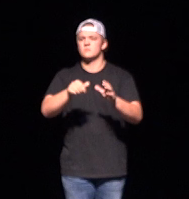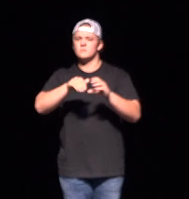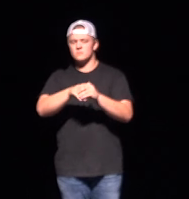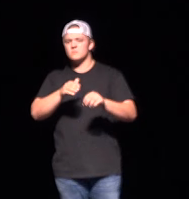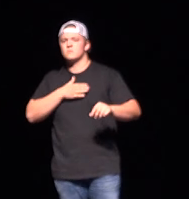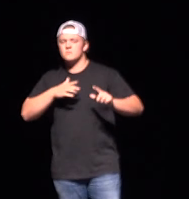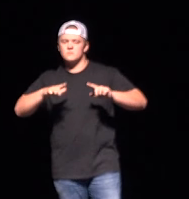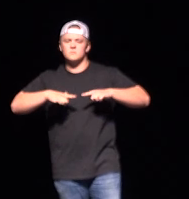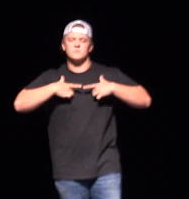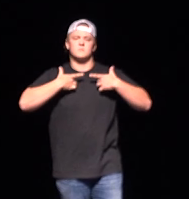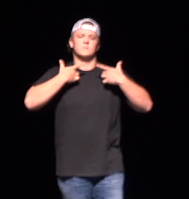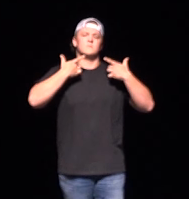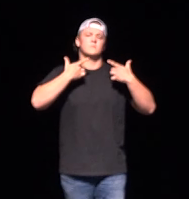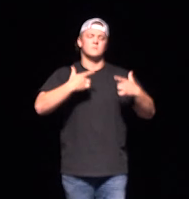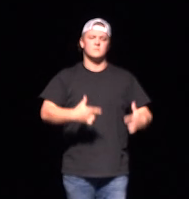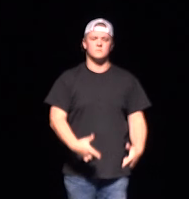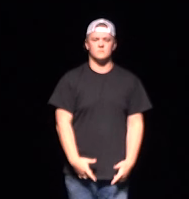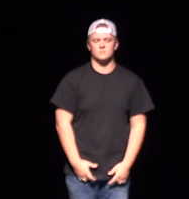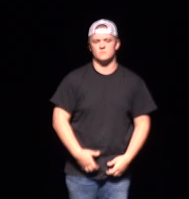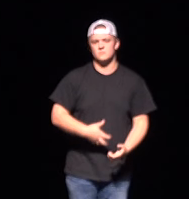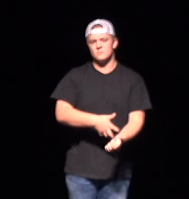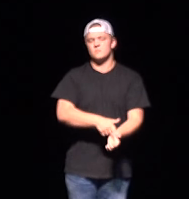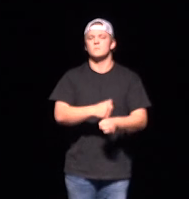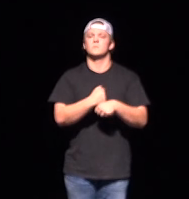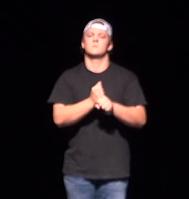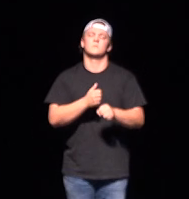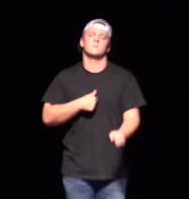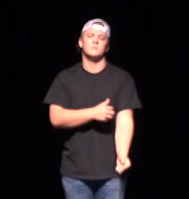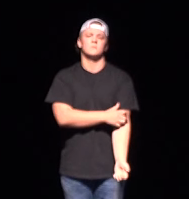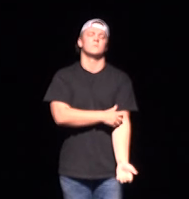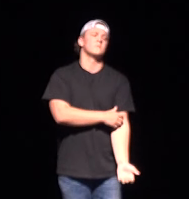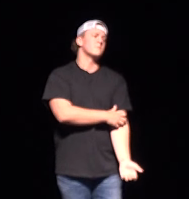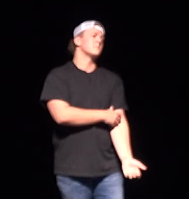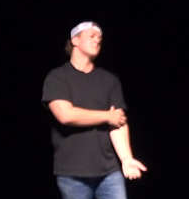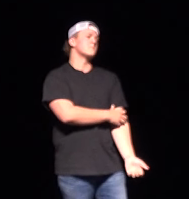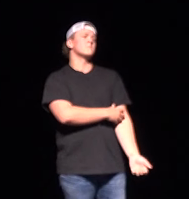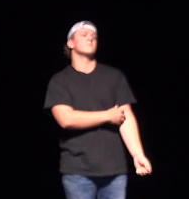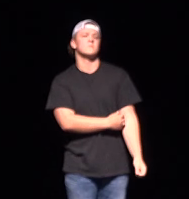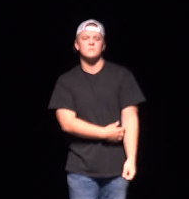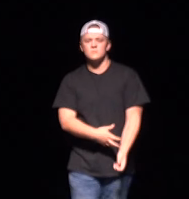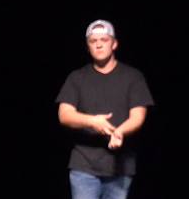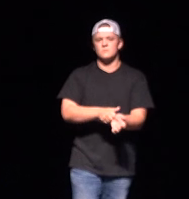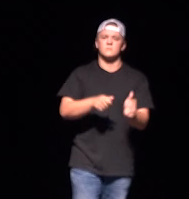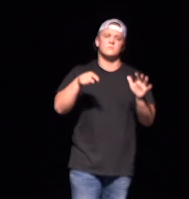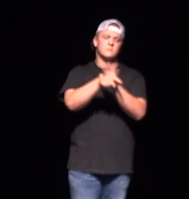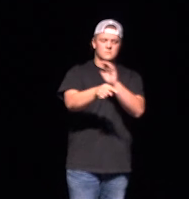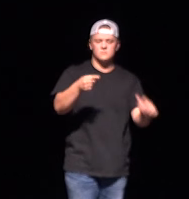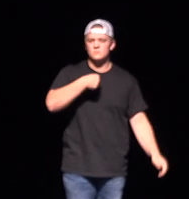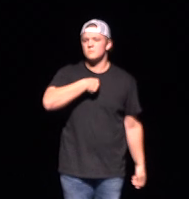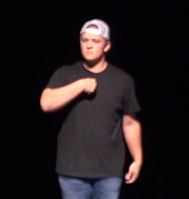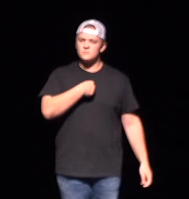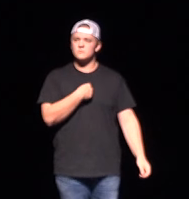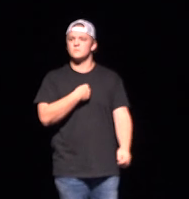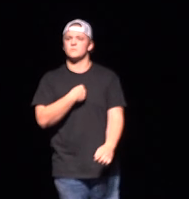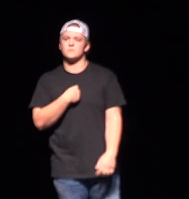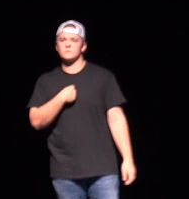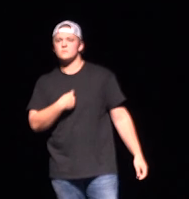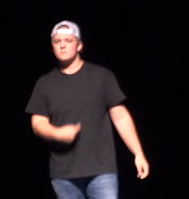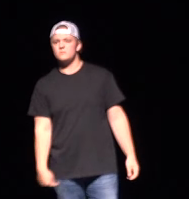so much of it like an airfield Fuck, you're gonna hit you like an airfield Drugs killing me softly on